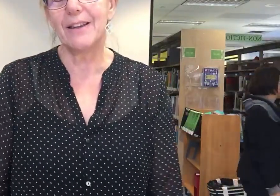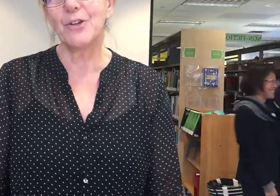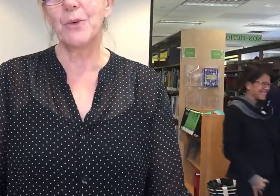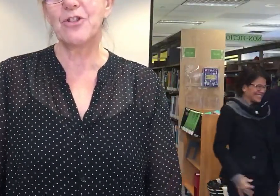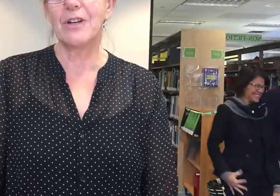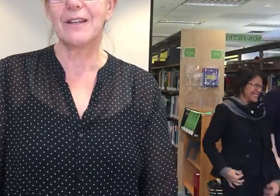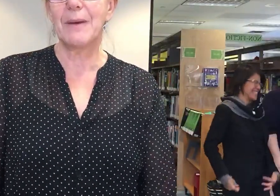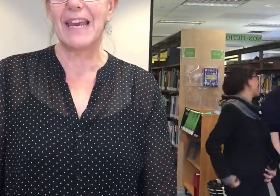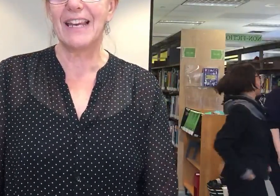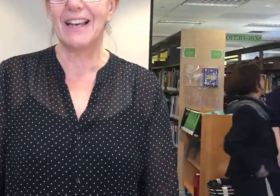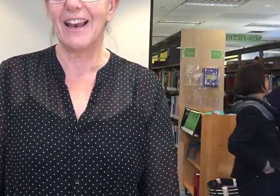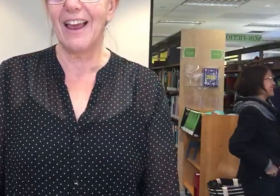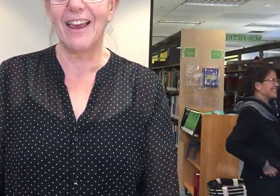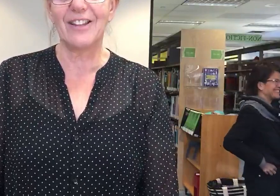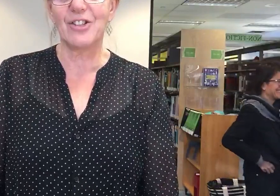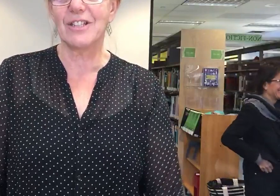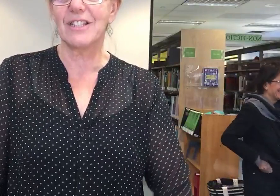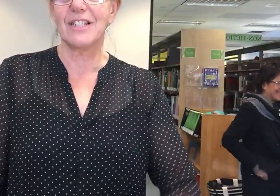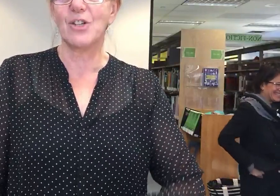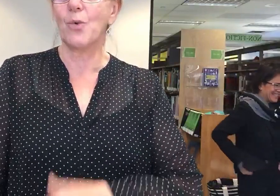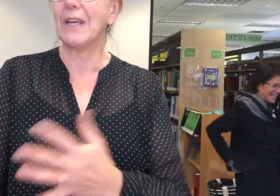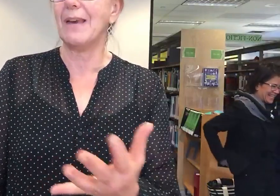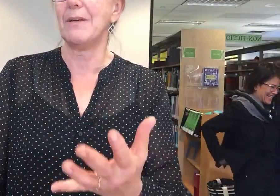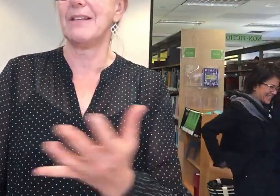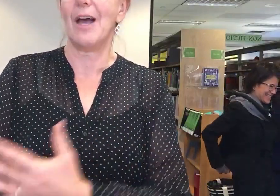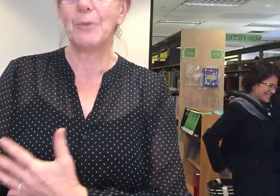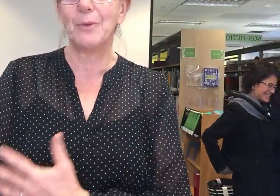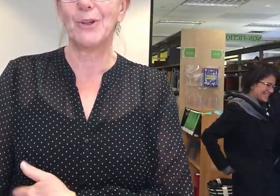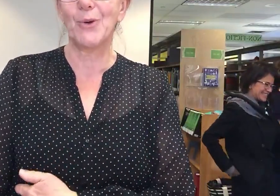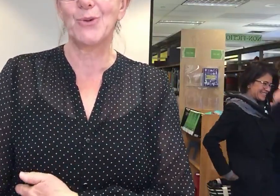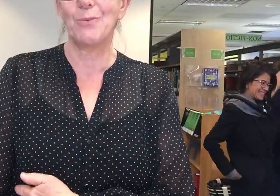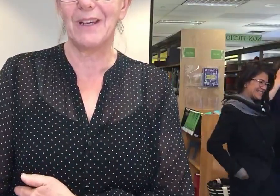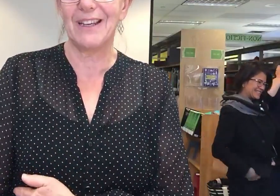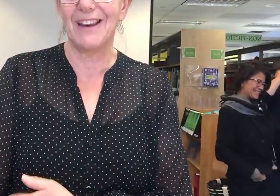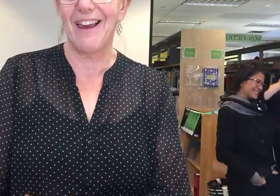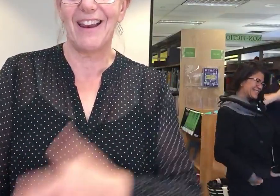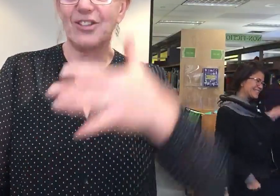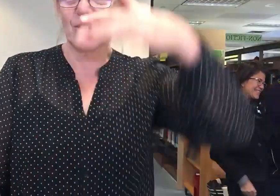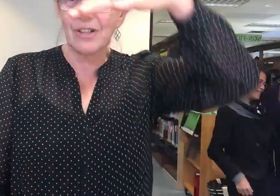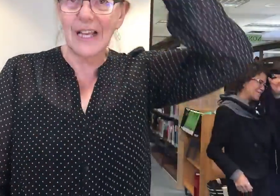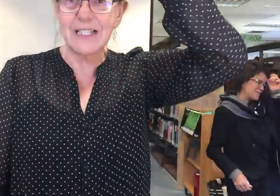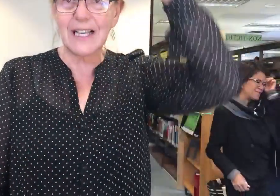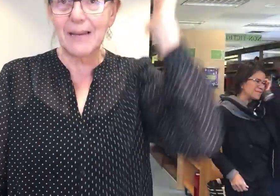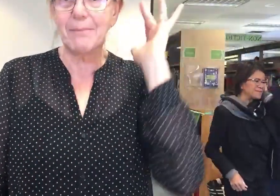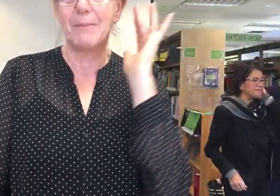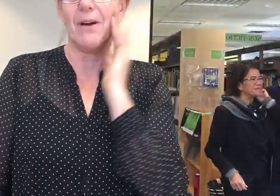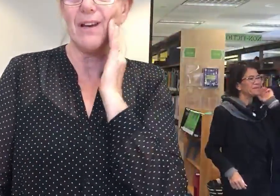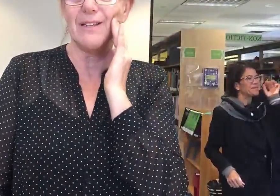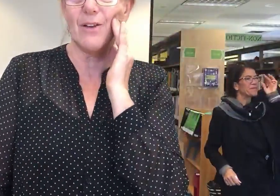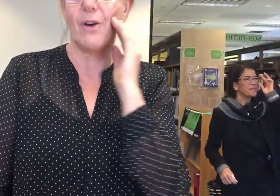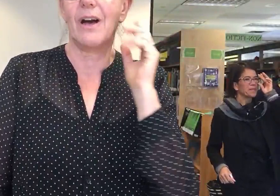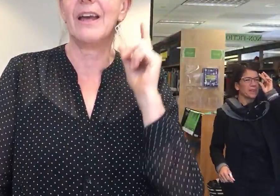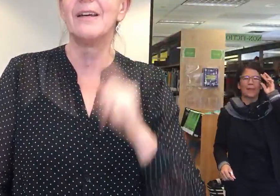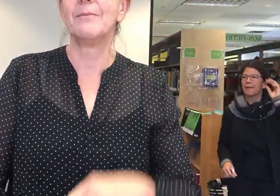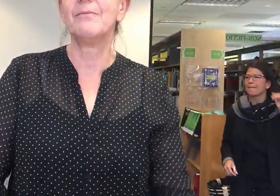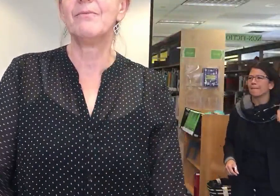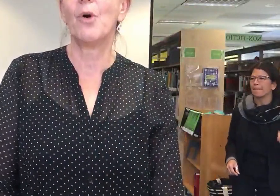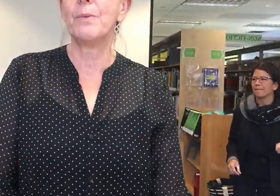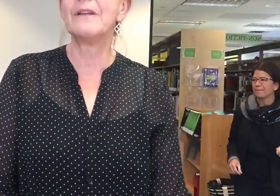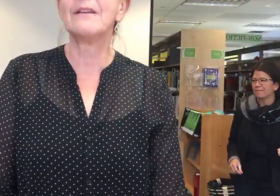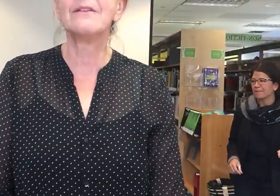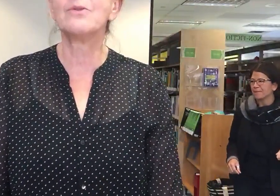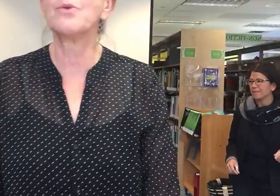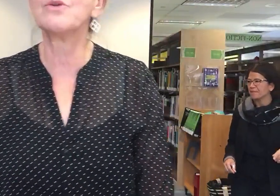the no issue at the beginning, it just, no one came in to help me with the go-to meeting, and it just slipped my mind. So I